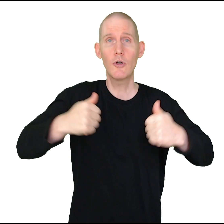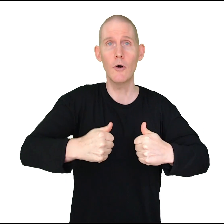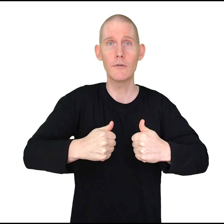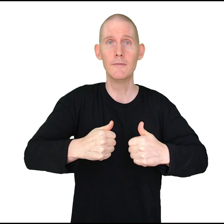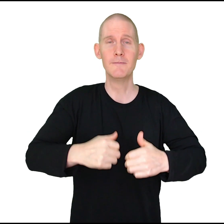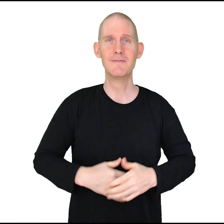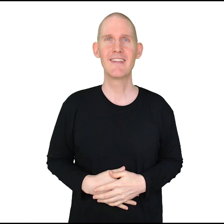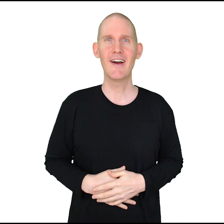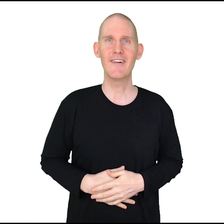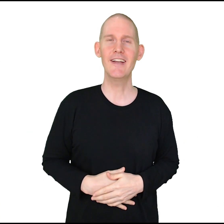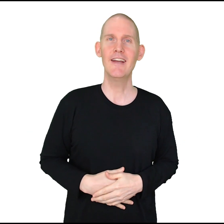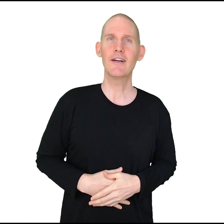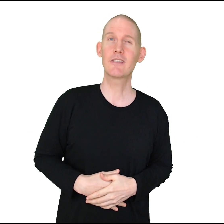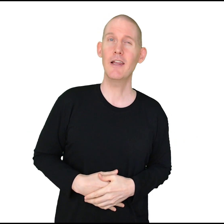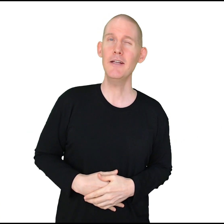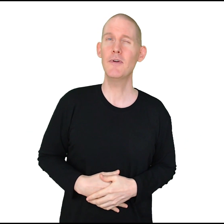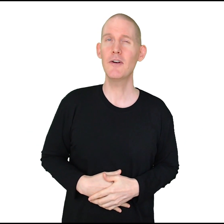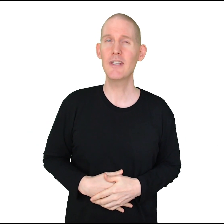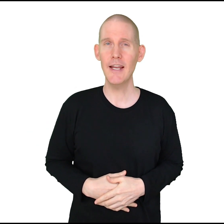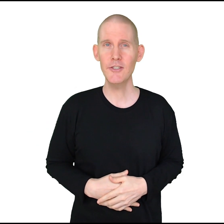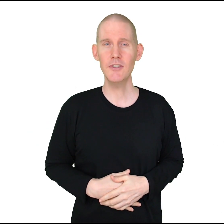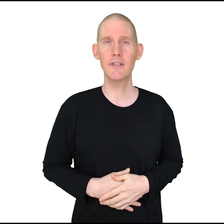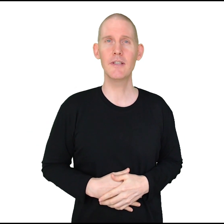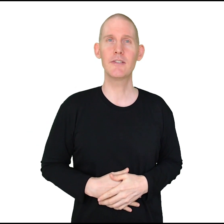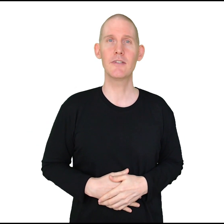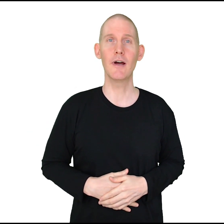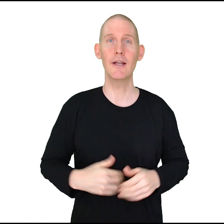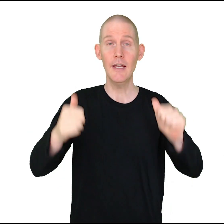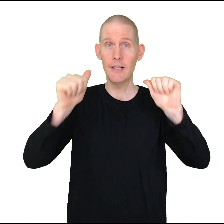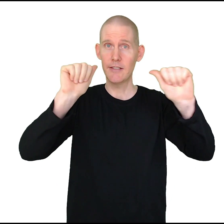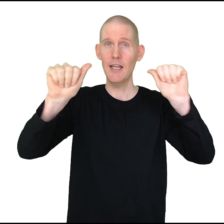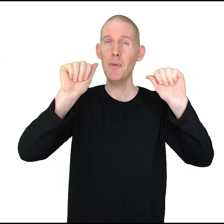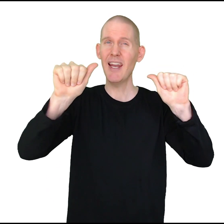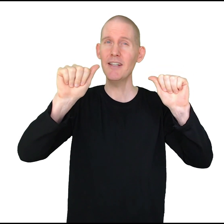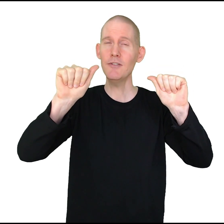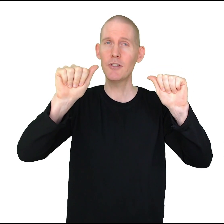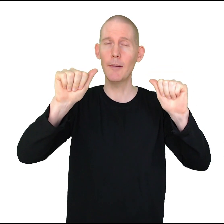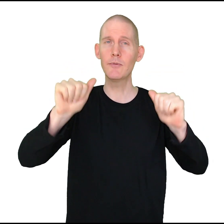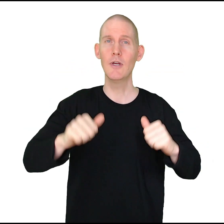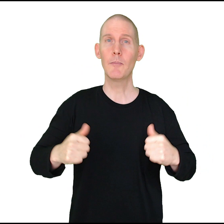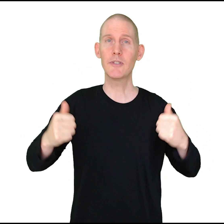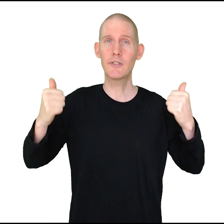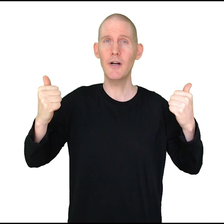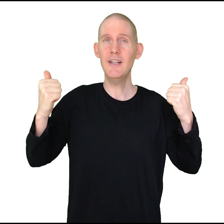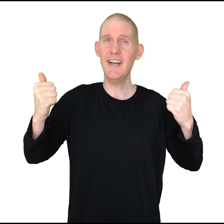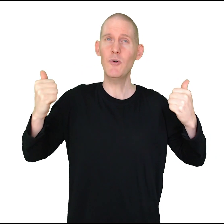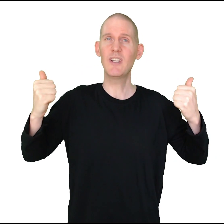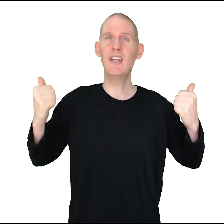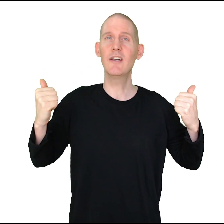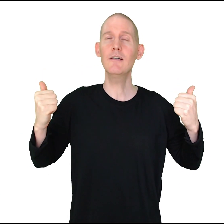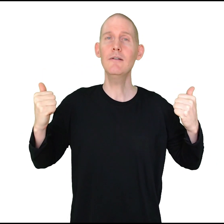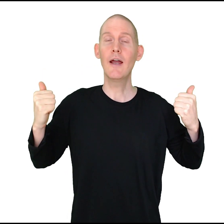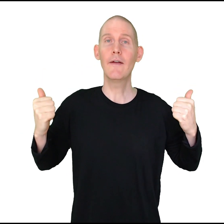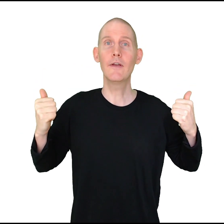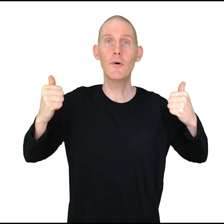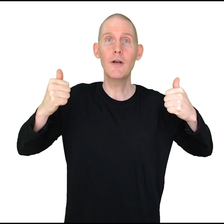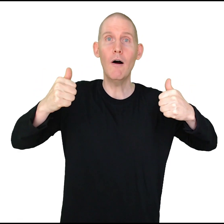Coat. All right, a slight variation to this sign, same hand shapes, but starting out here and then going all the